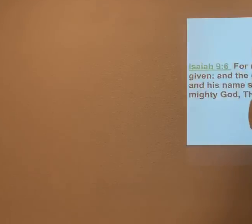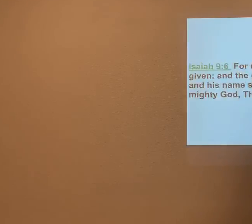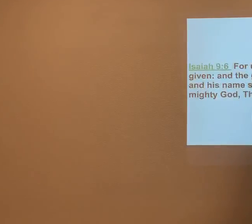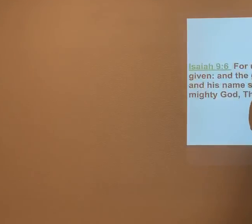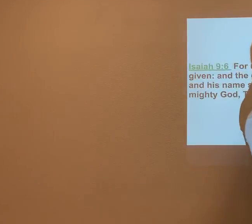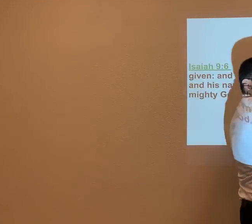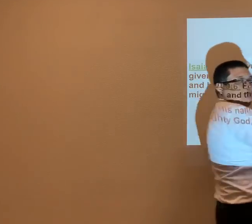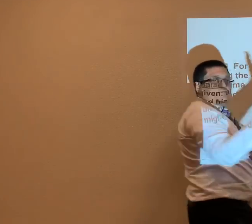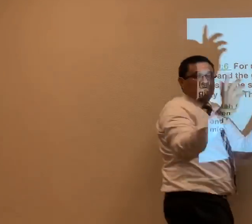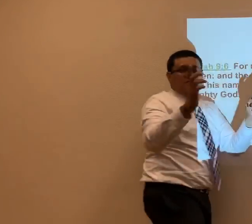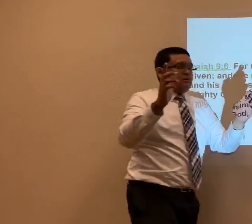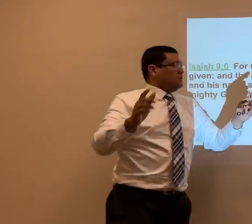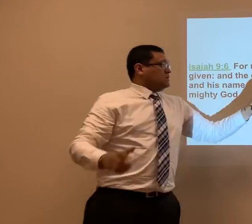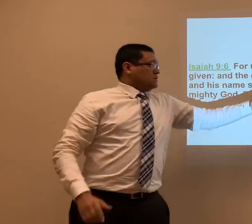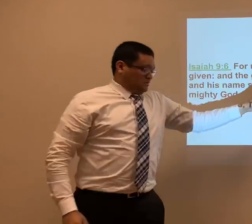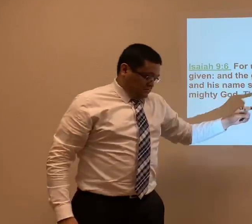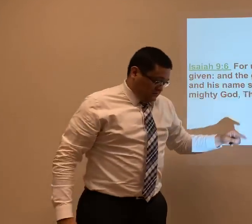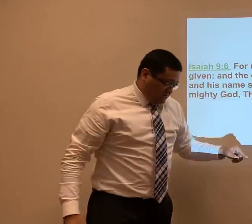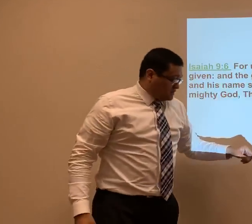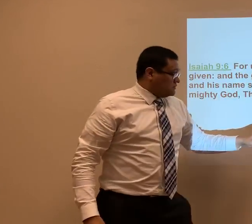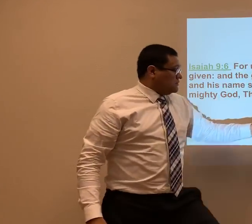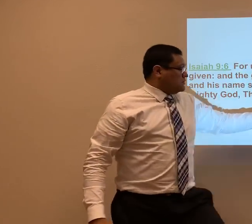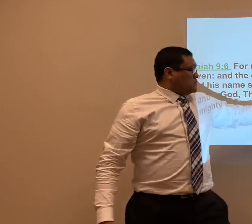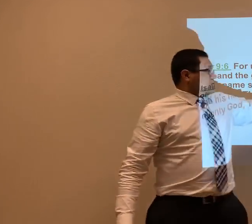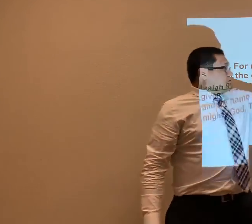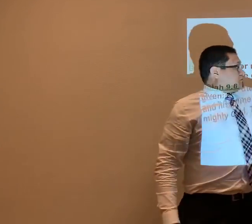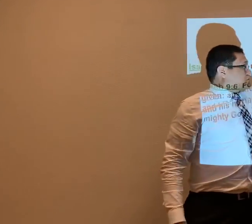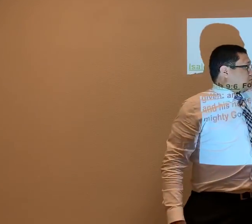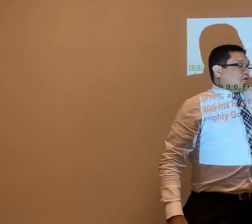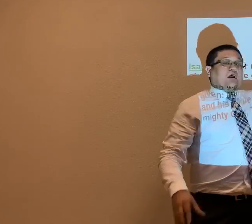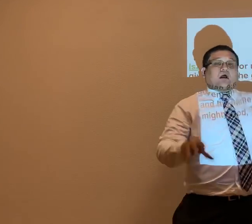So these two words, wonderful, counselor.